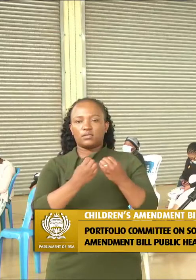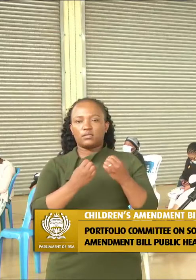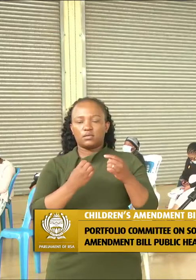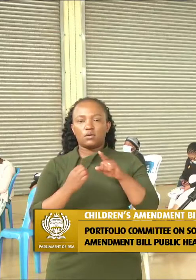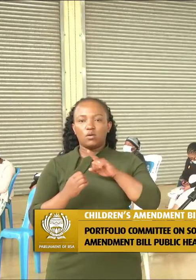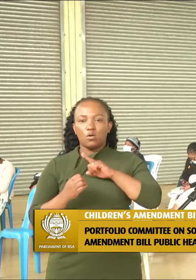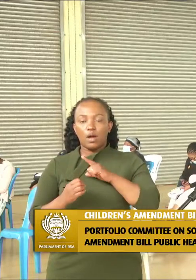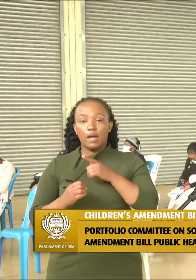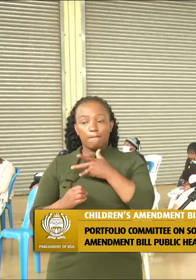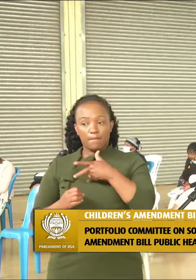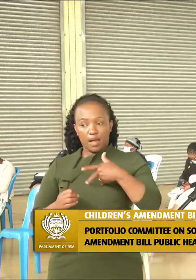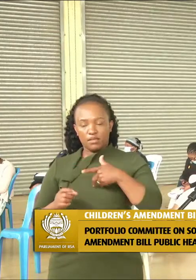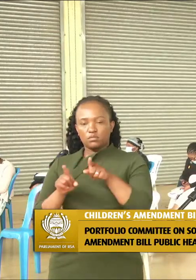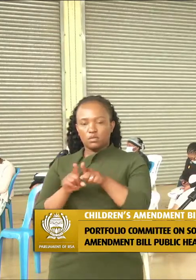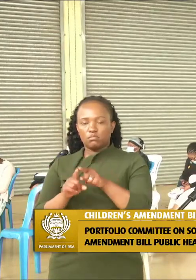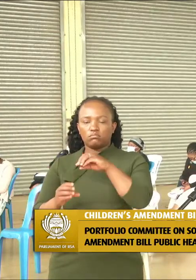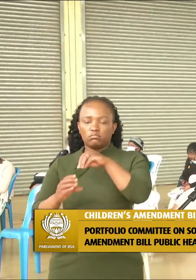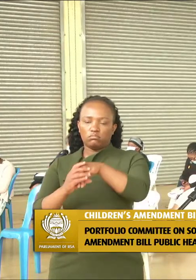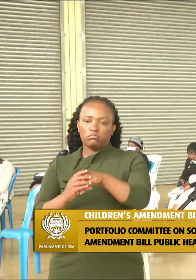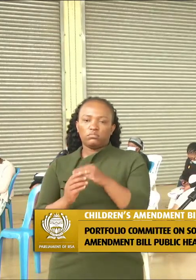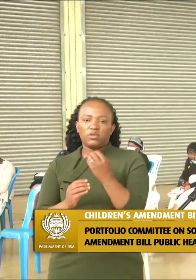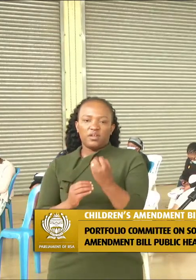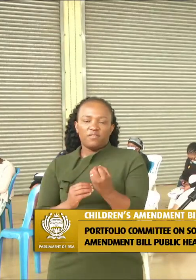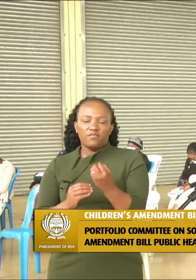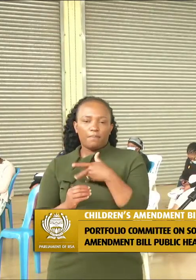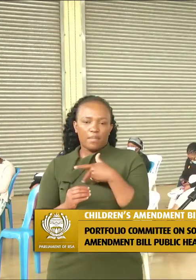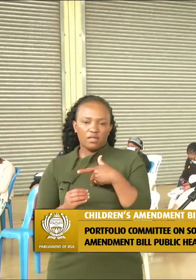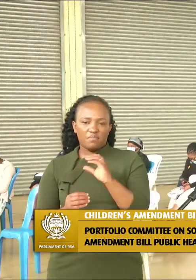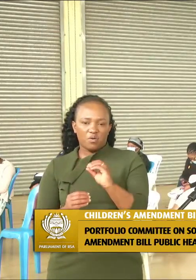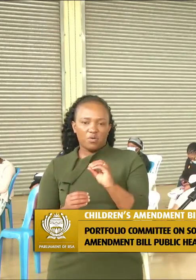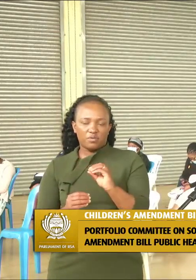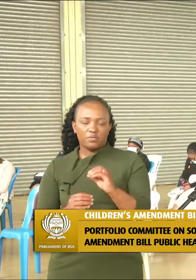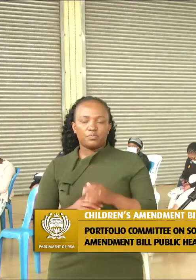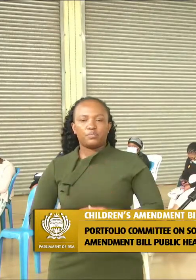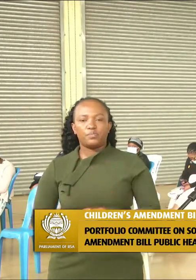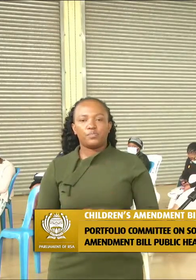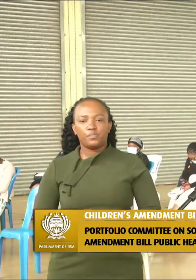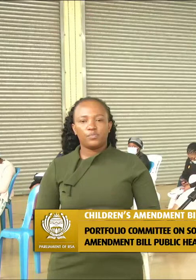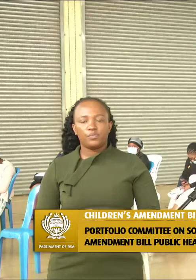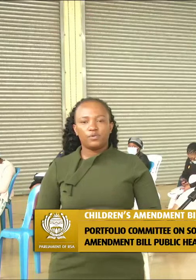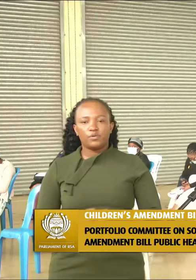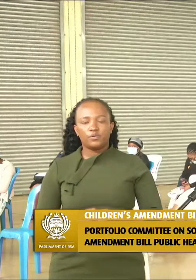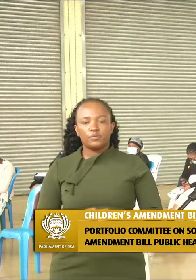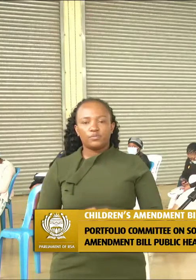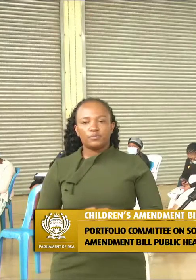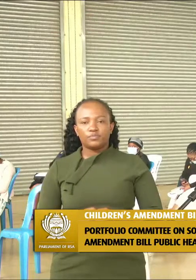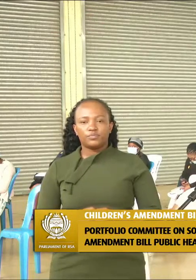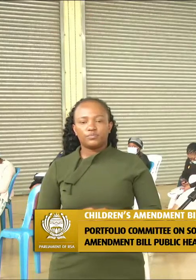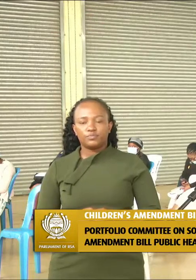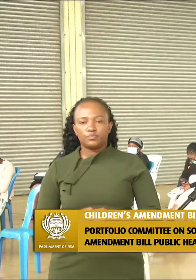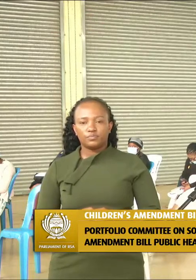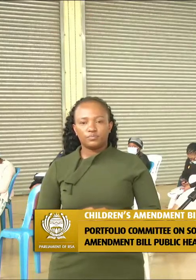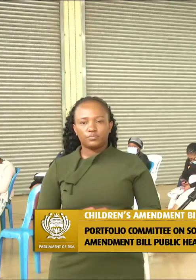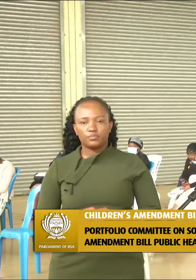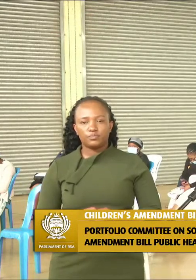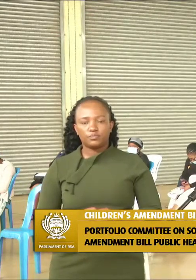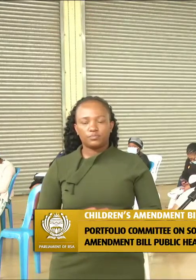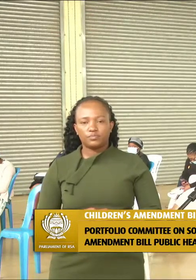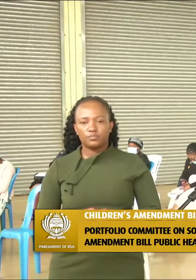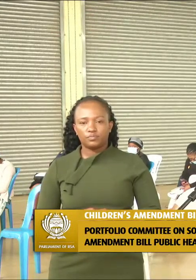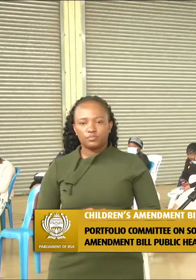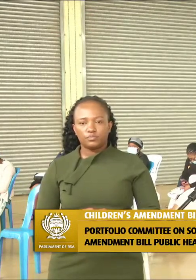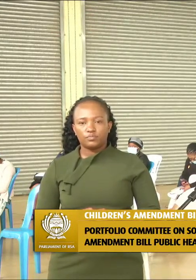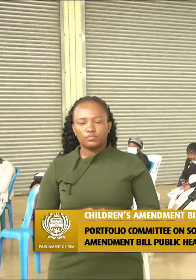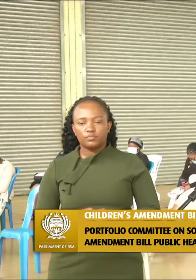also on our group, just for record purposes. Ake ngicacise nokuthi ke kule nhlangano yethu ebizwa